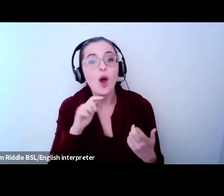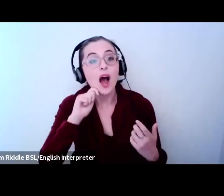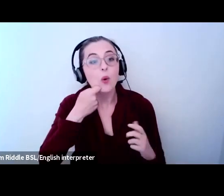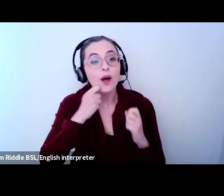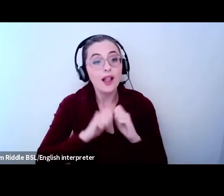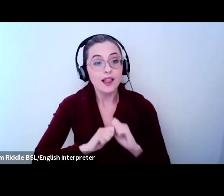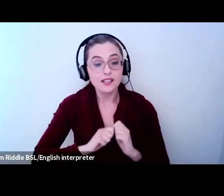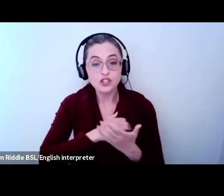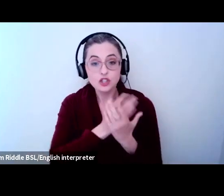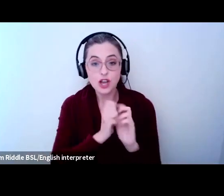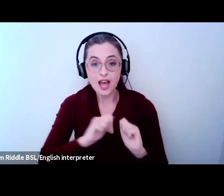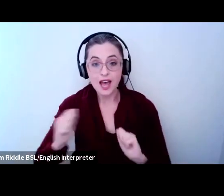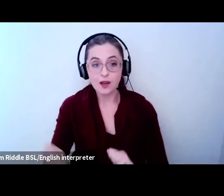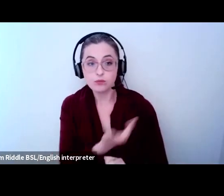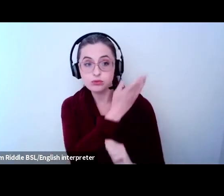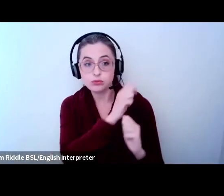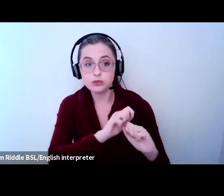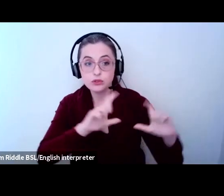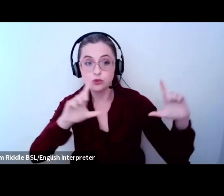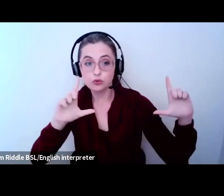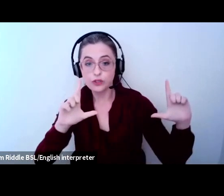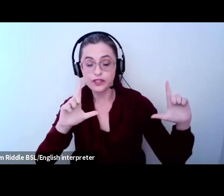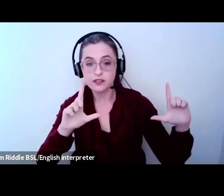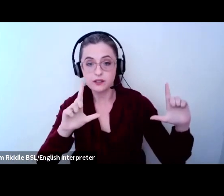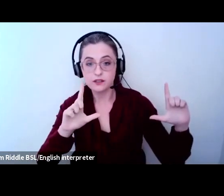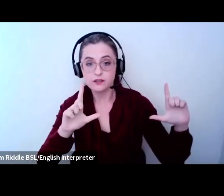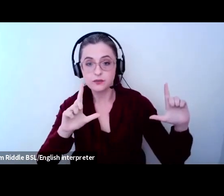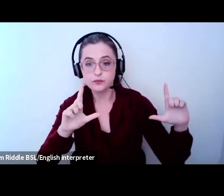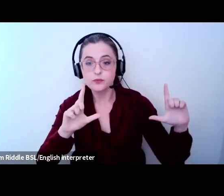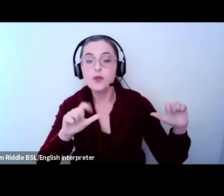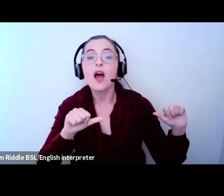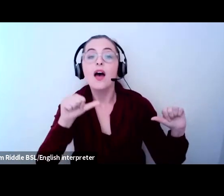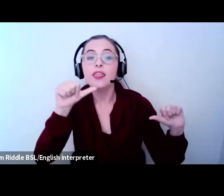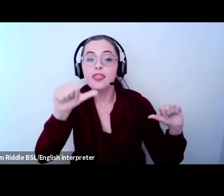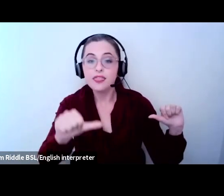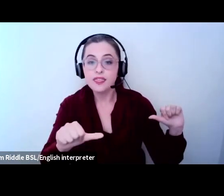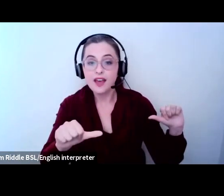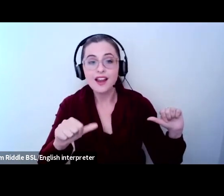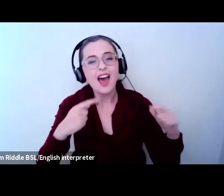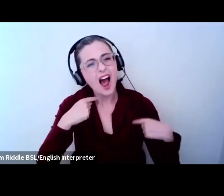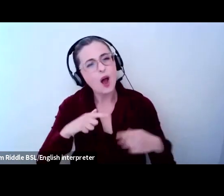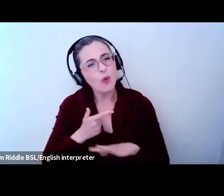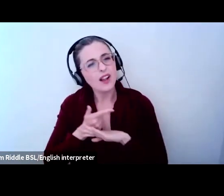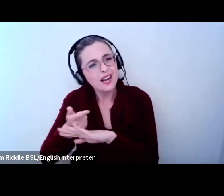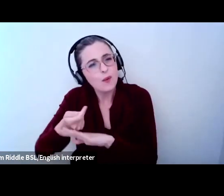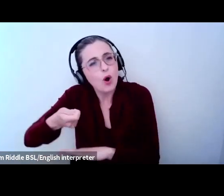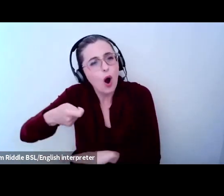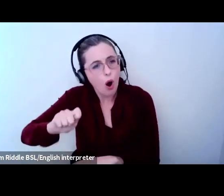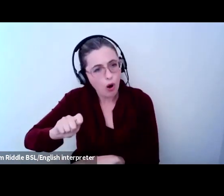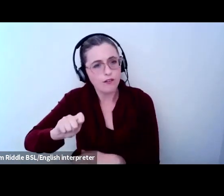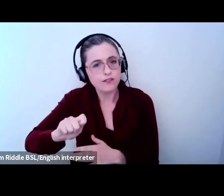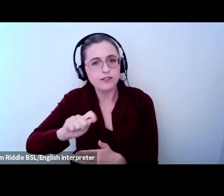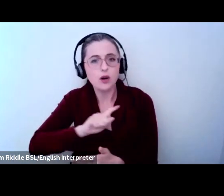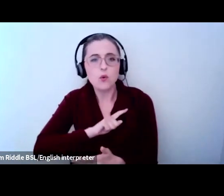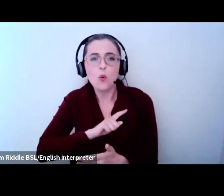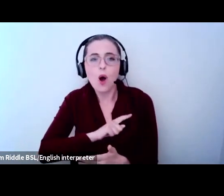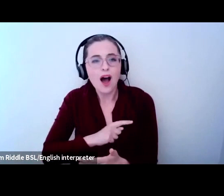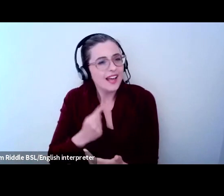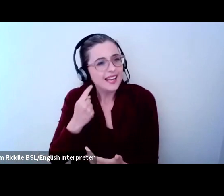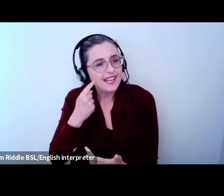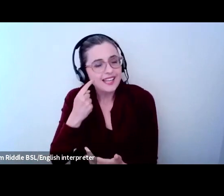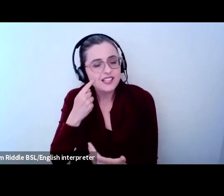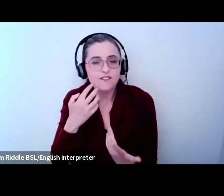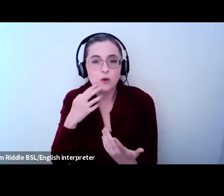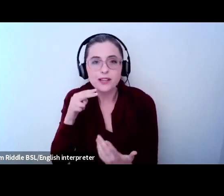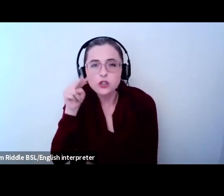and while I have the screen on, I'm going to switch my camera off so it's easier for me to look at the